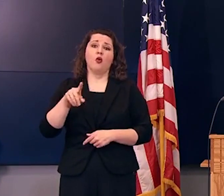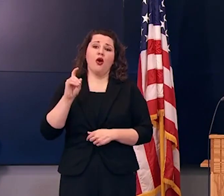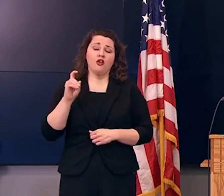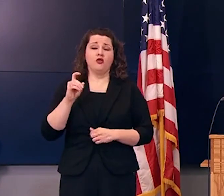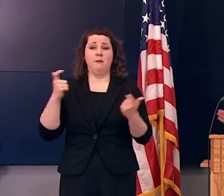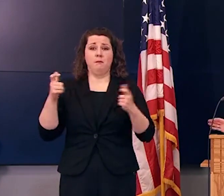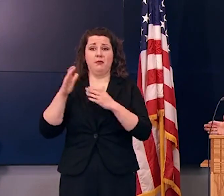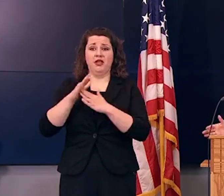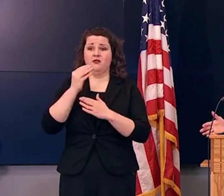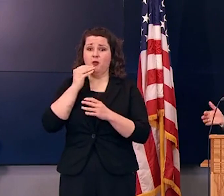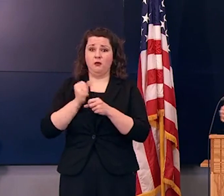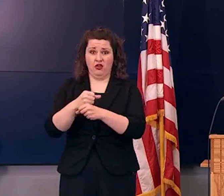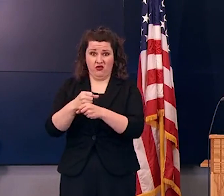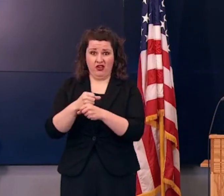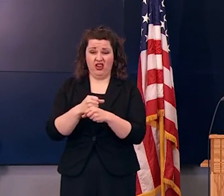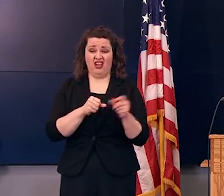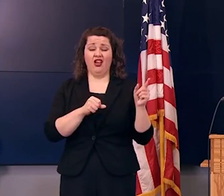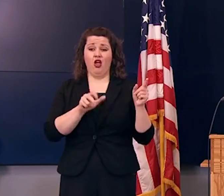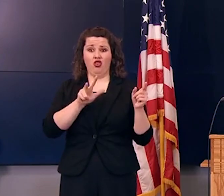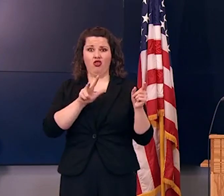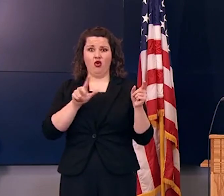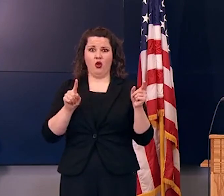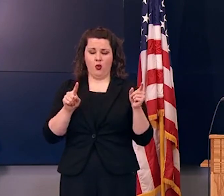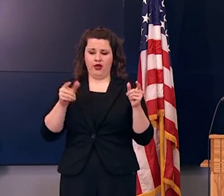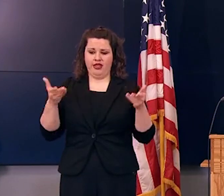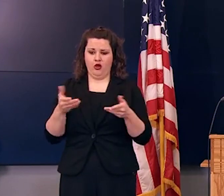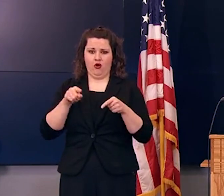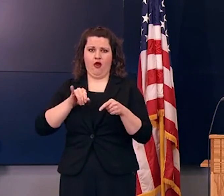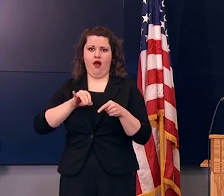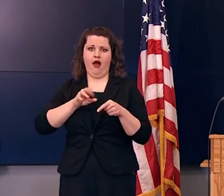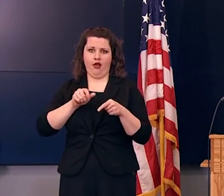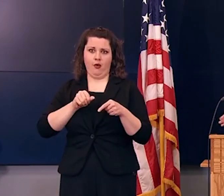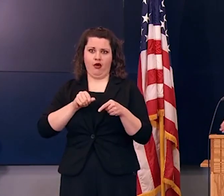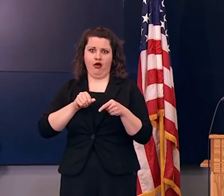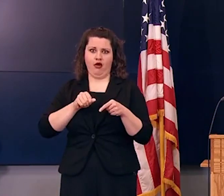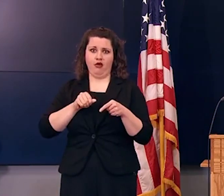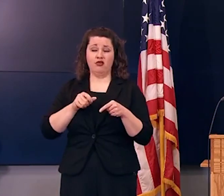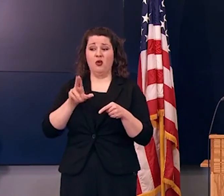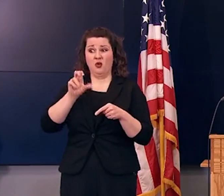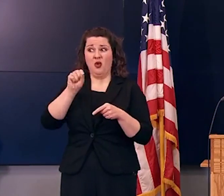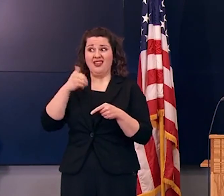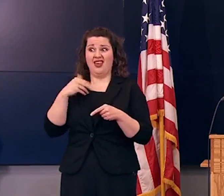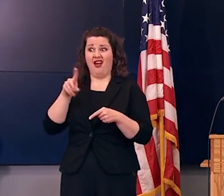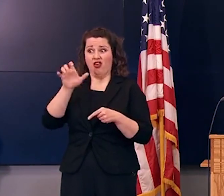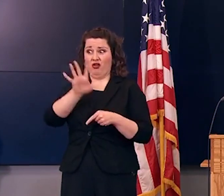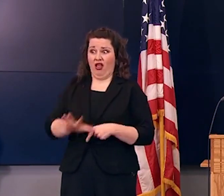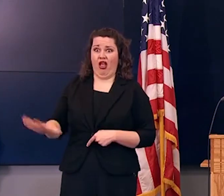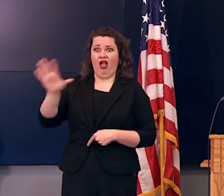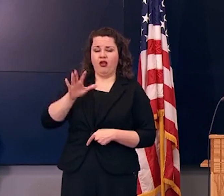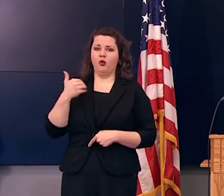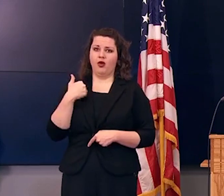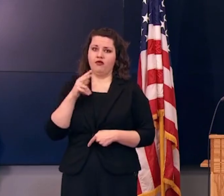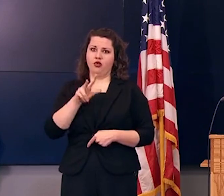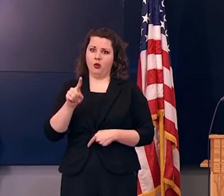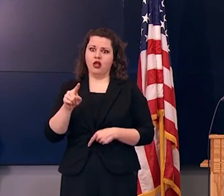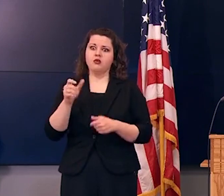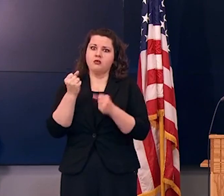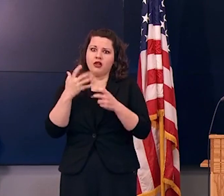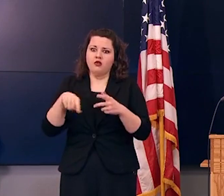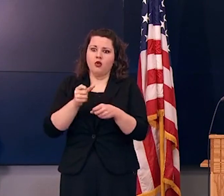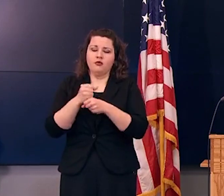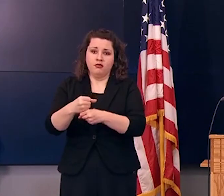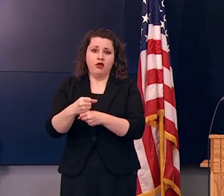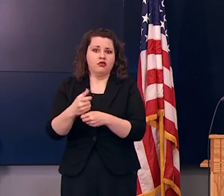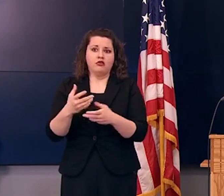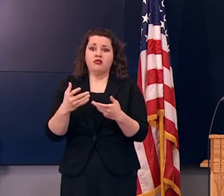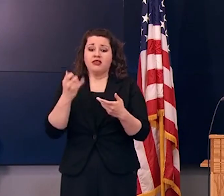food manufacturing and processors are located right here in the state of Iowa. So many, many, many of our manufacturers are tied,